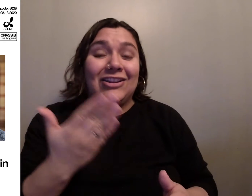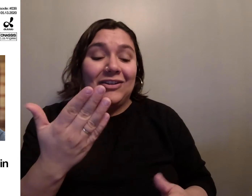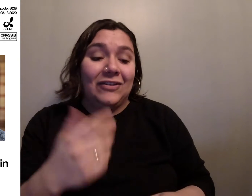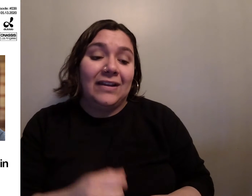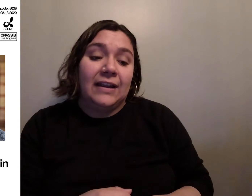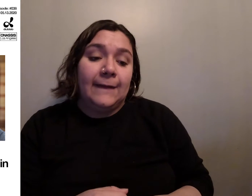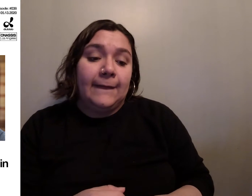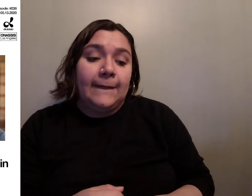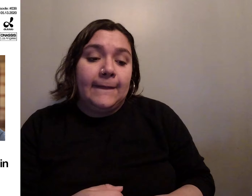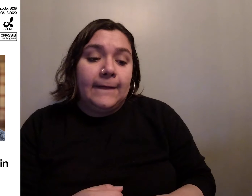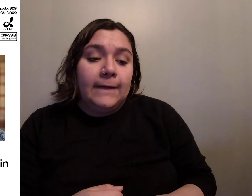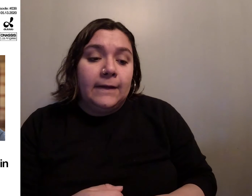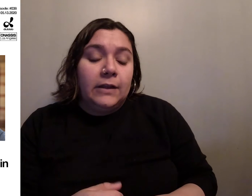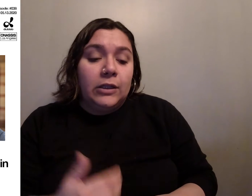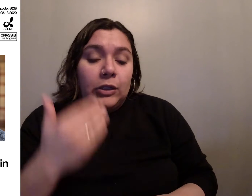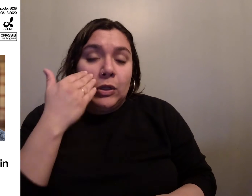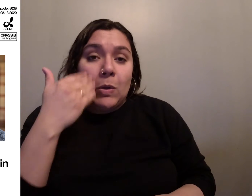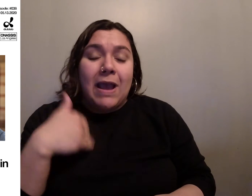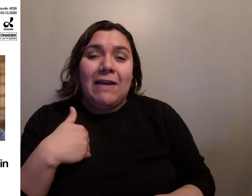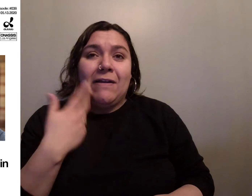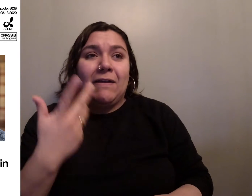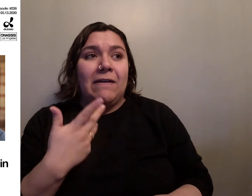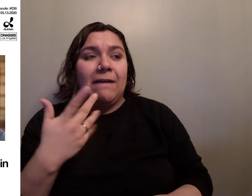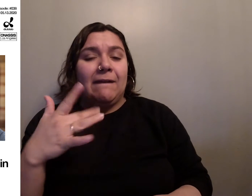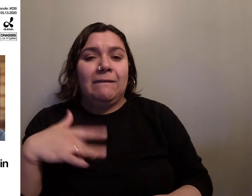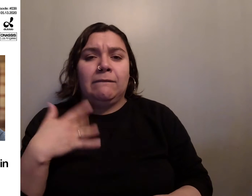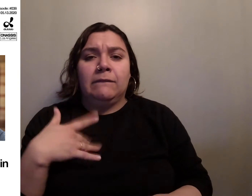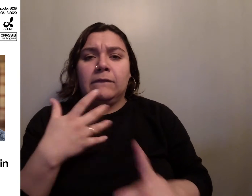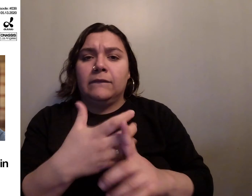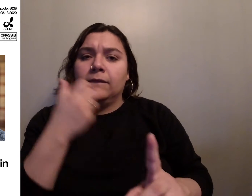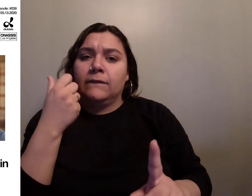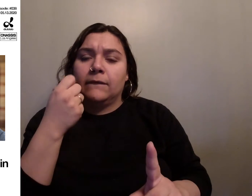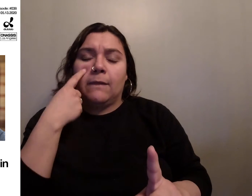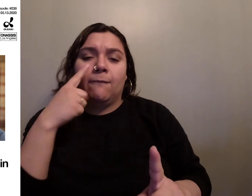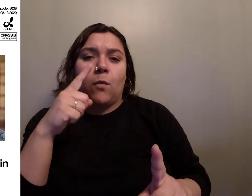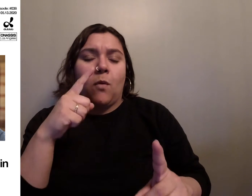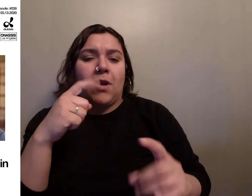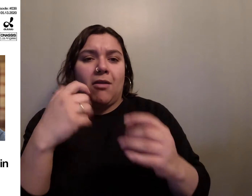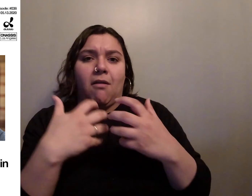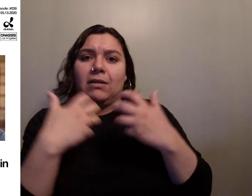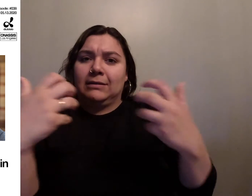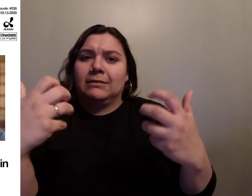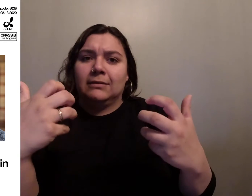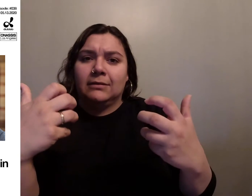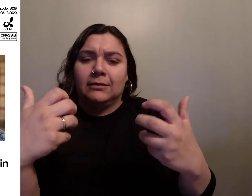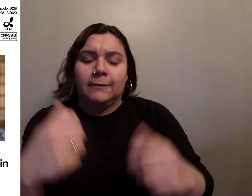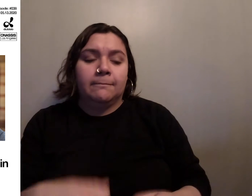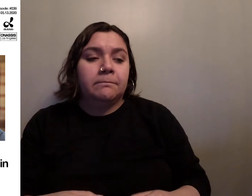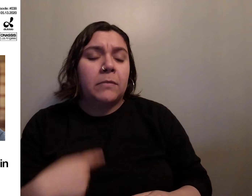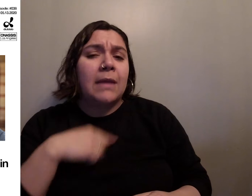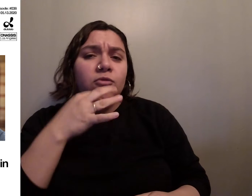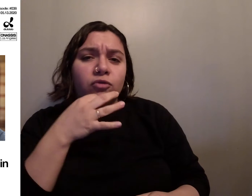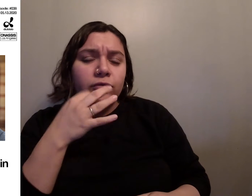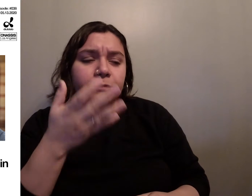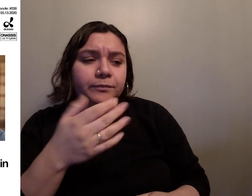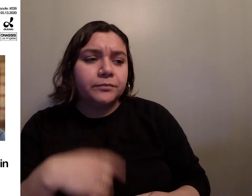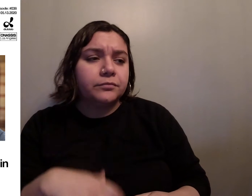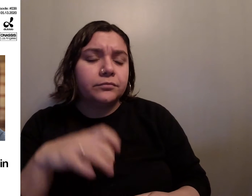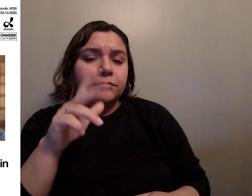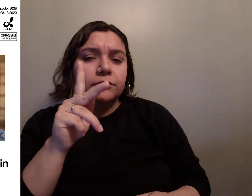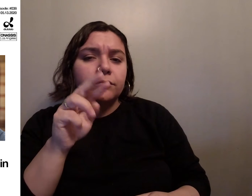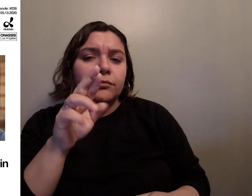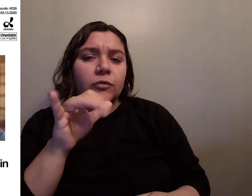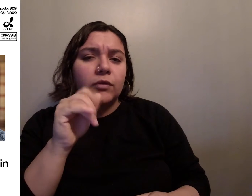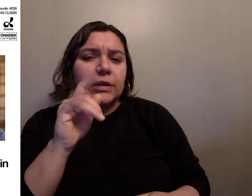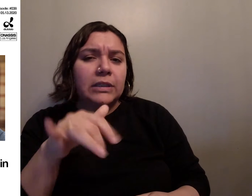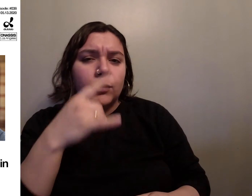audience, and here we are with a sensory deprivation of an audience.